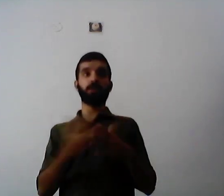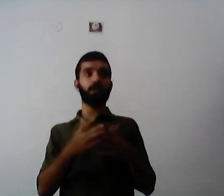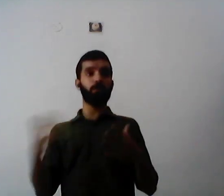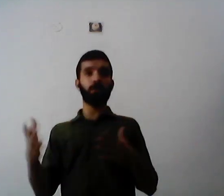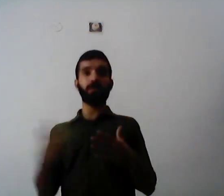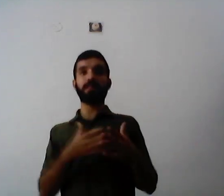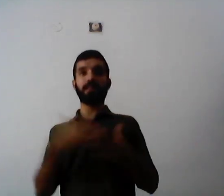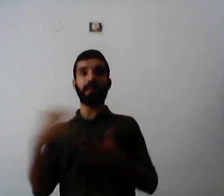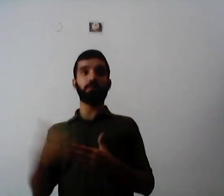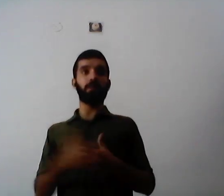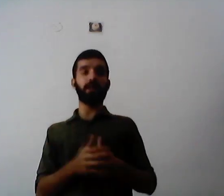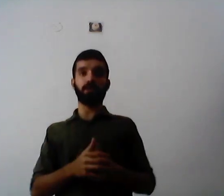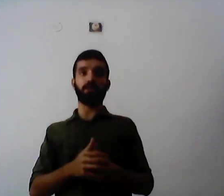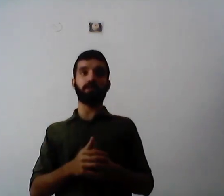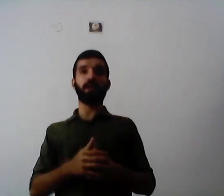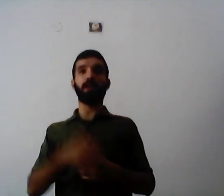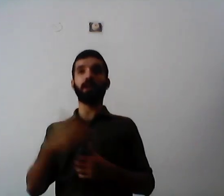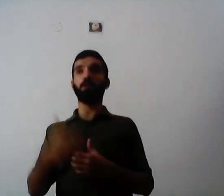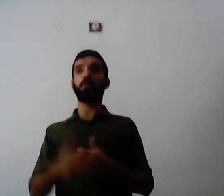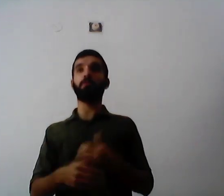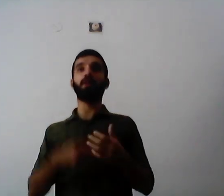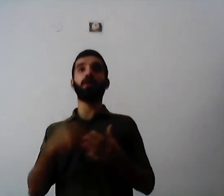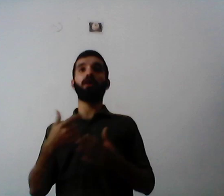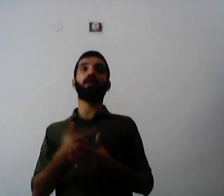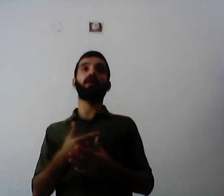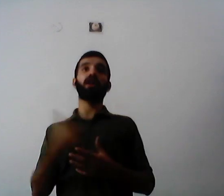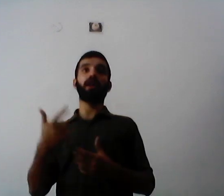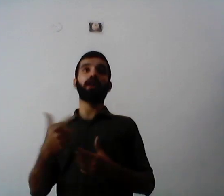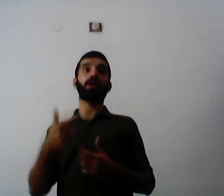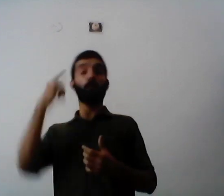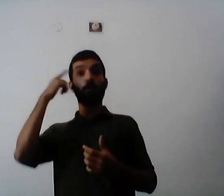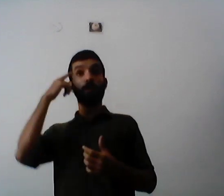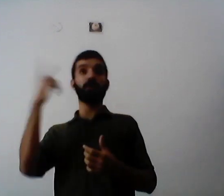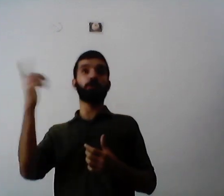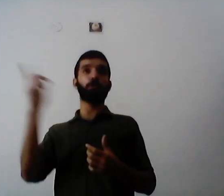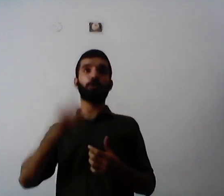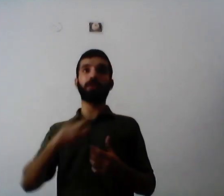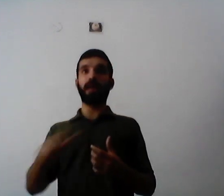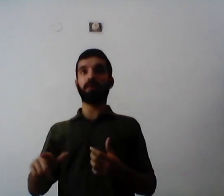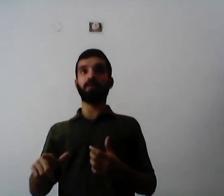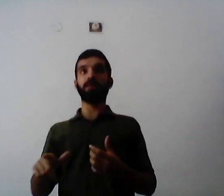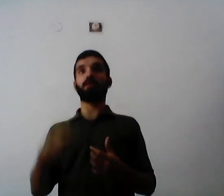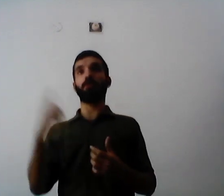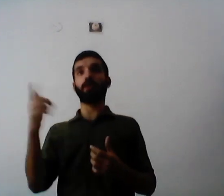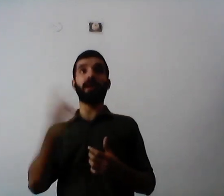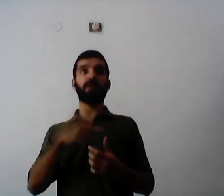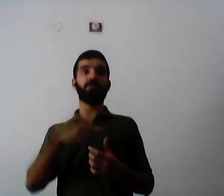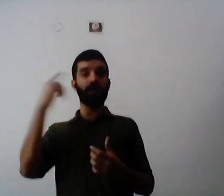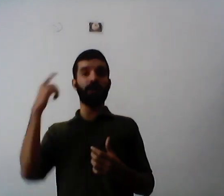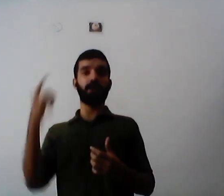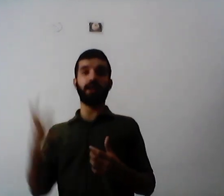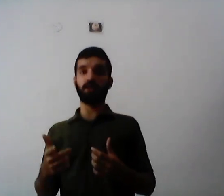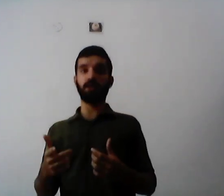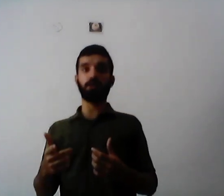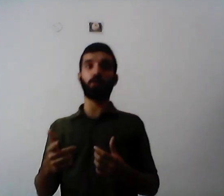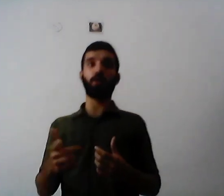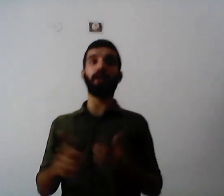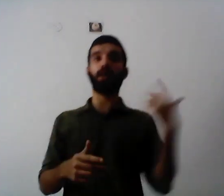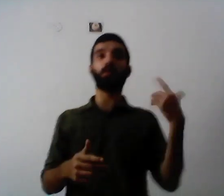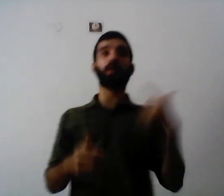resonate with this explanation, right? Like, you will be recollecting, oh, it is due to that reason. Okay, I have studied Henry's law and now I